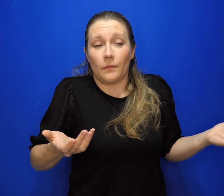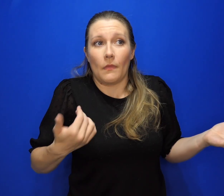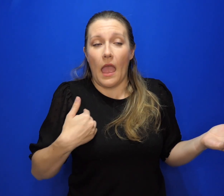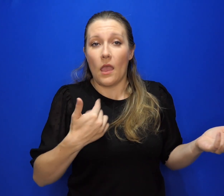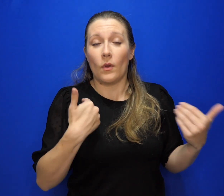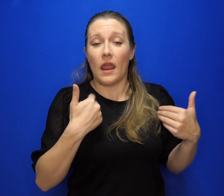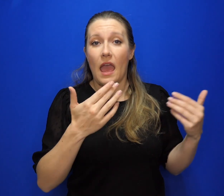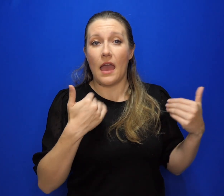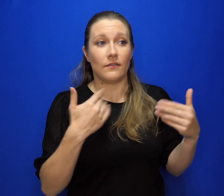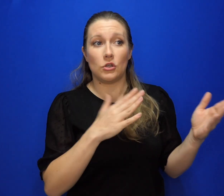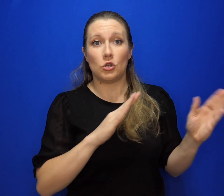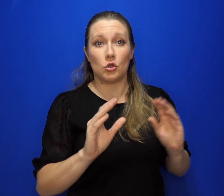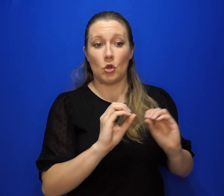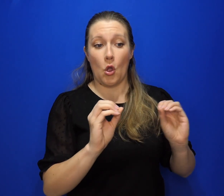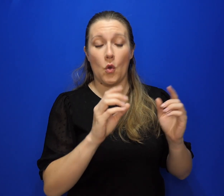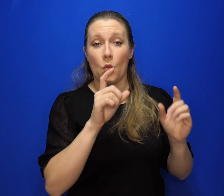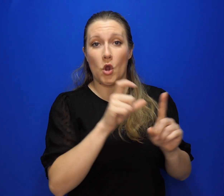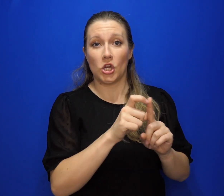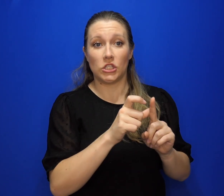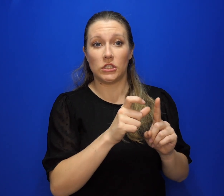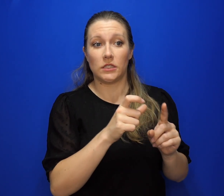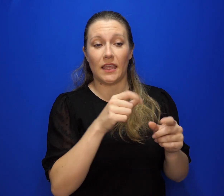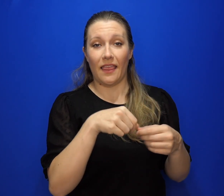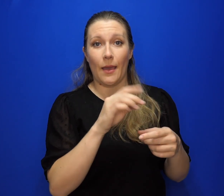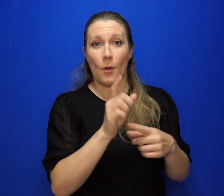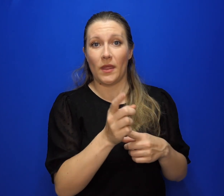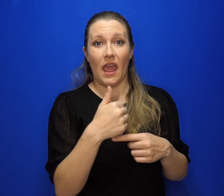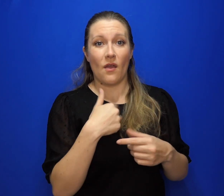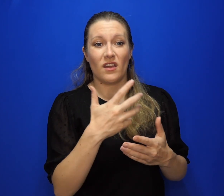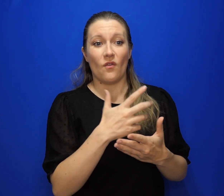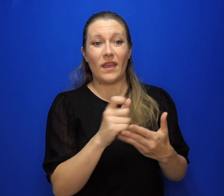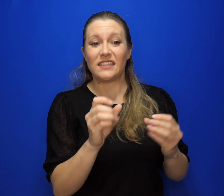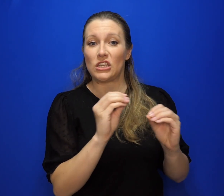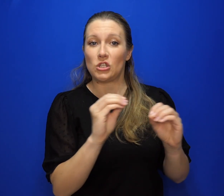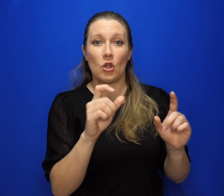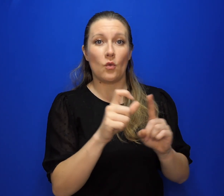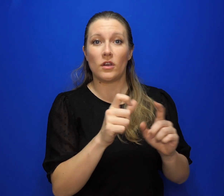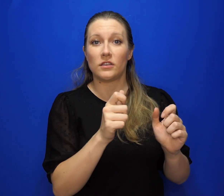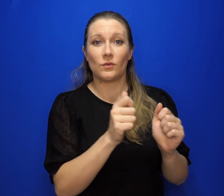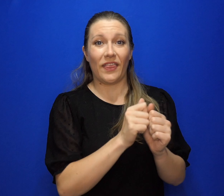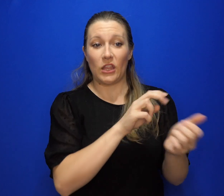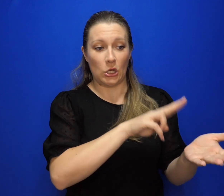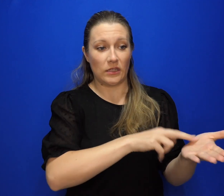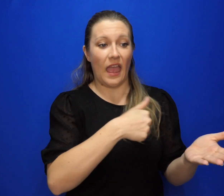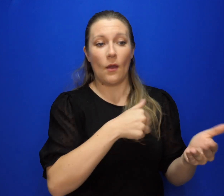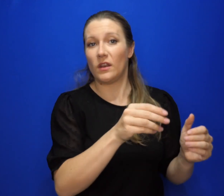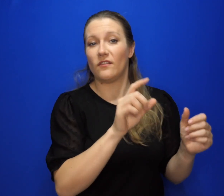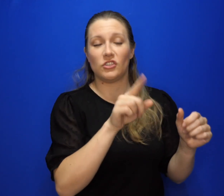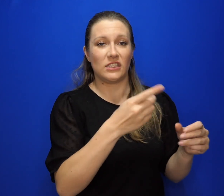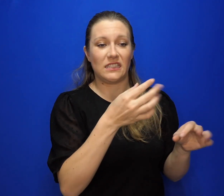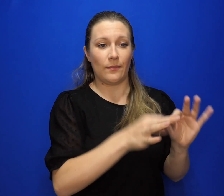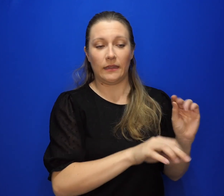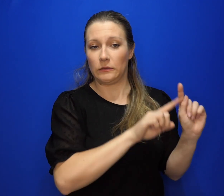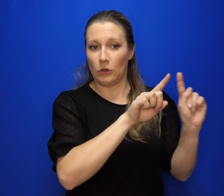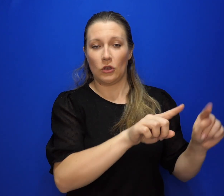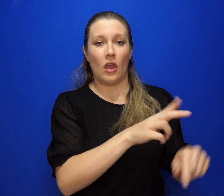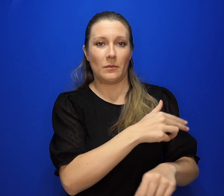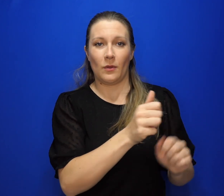words in the moment. I wouldn't have wasted words on the nurse. I would have moved with my child, and the words would have come later.